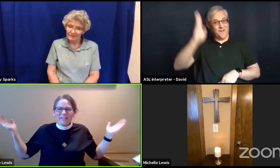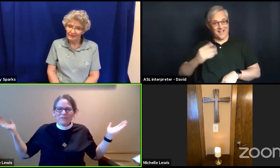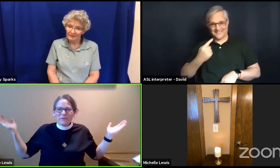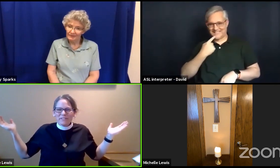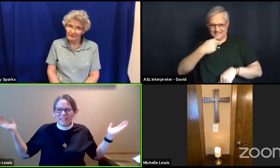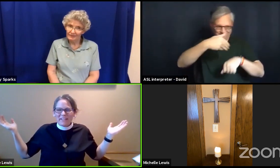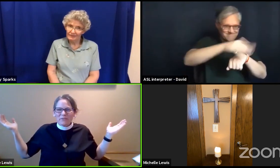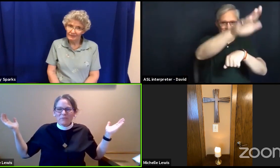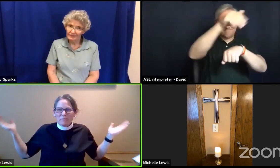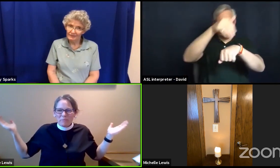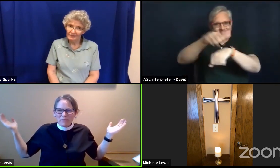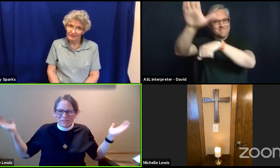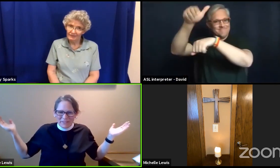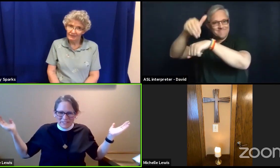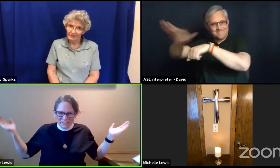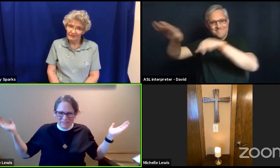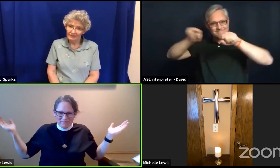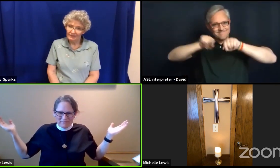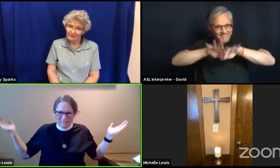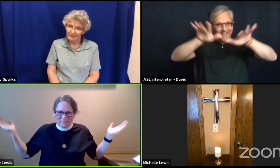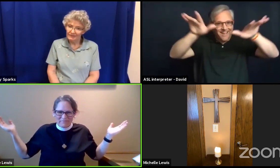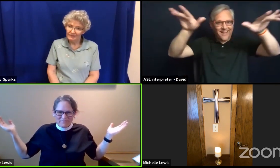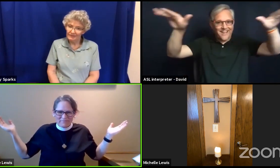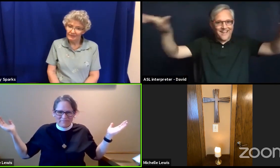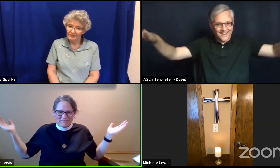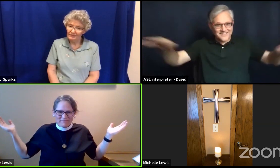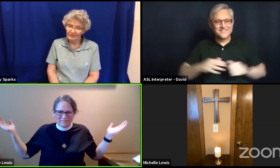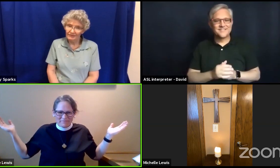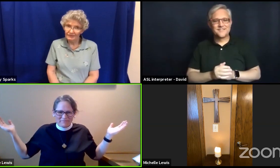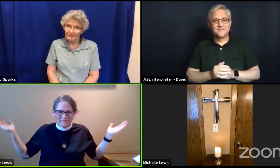So as you are sent, remember this.